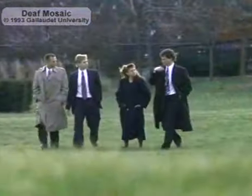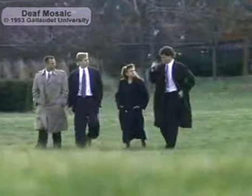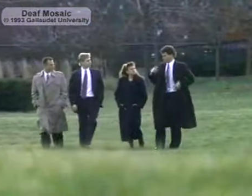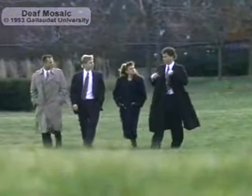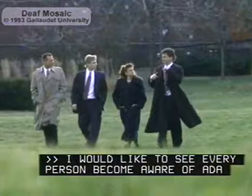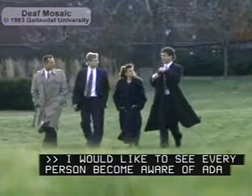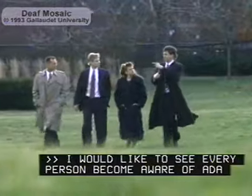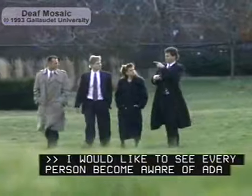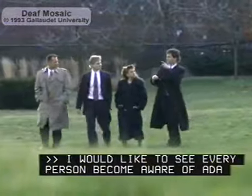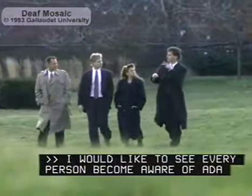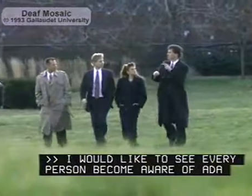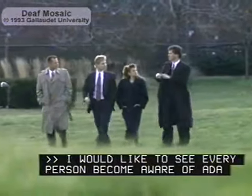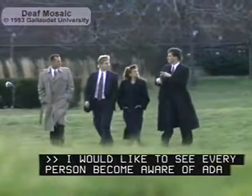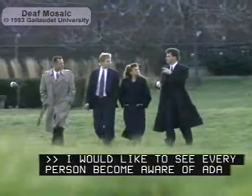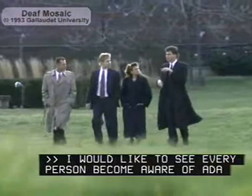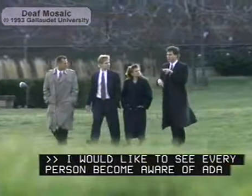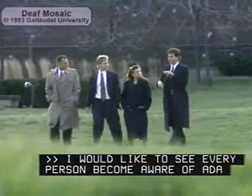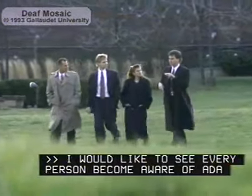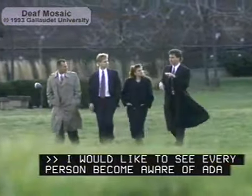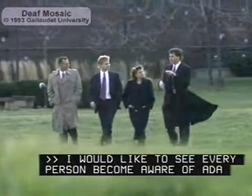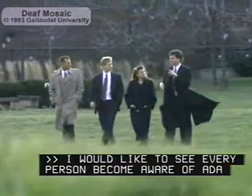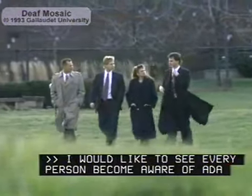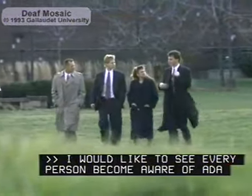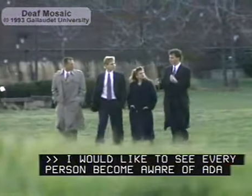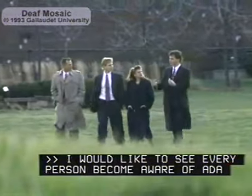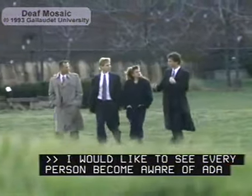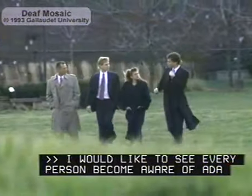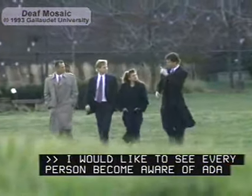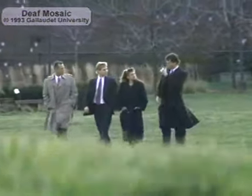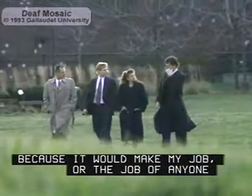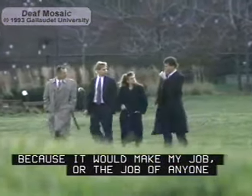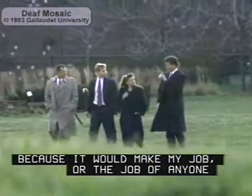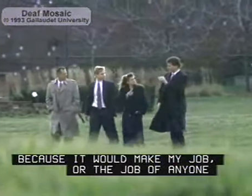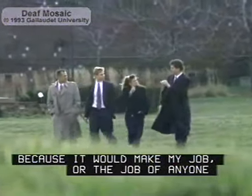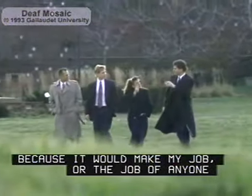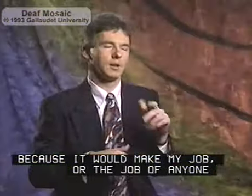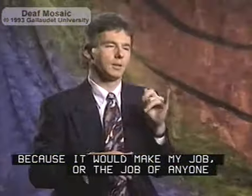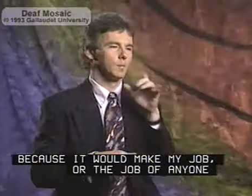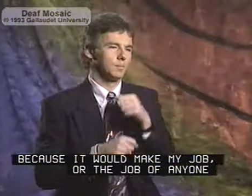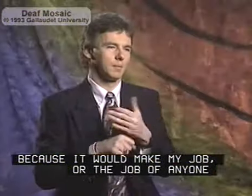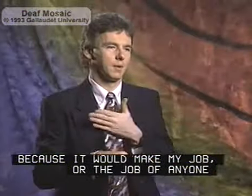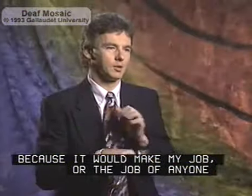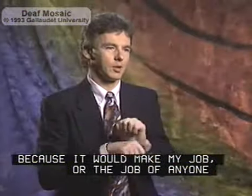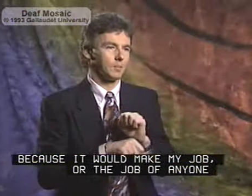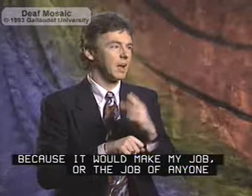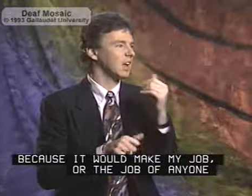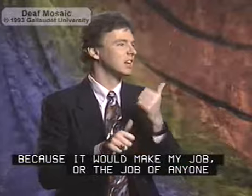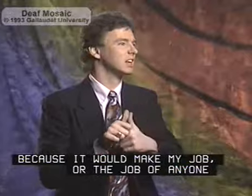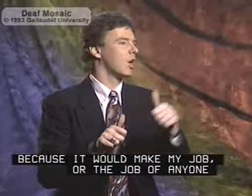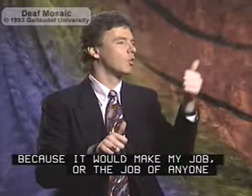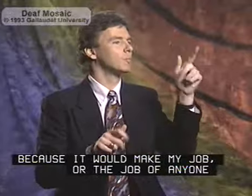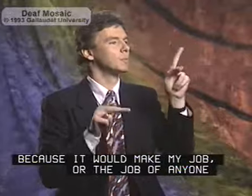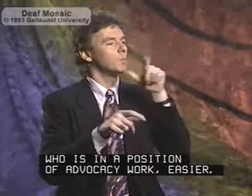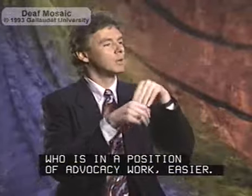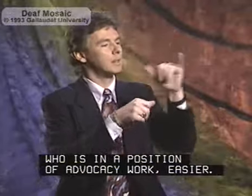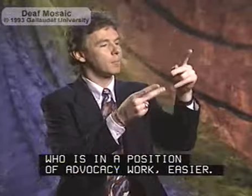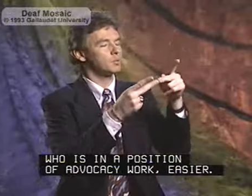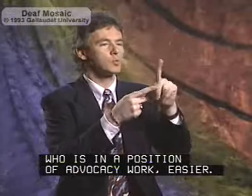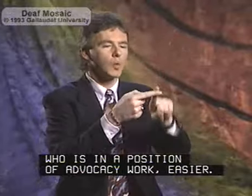I would like to see every person become aware of ADA, because it would make my job, or the job of anyone who is in the position